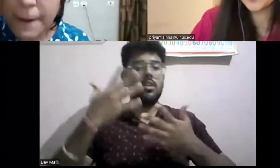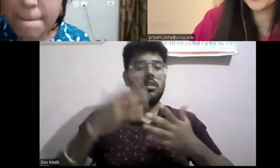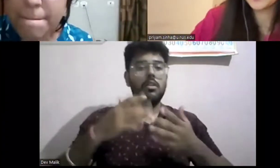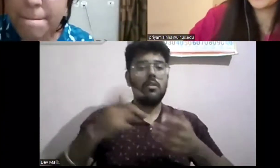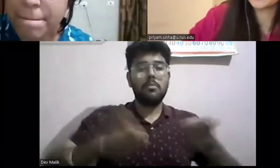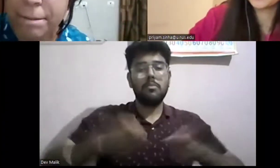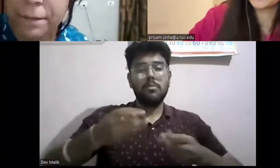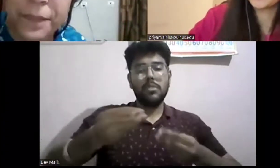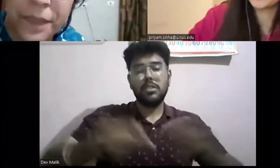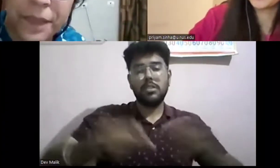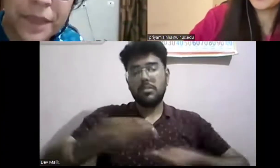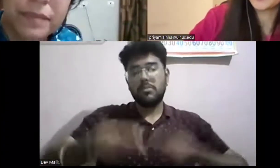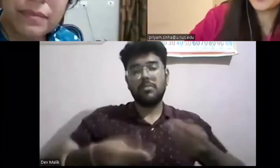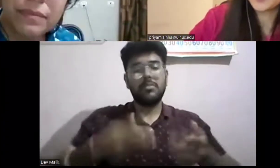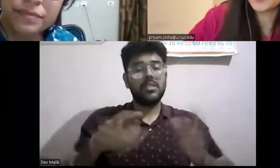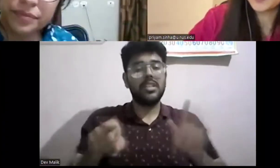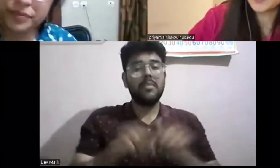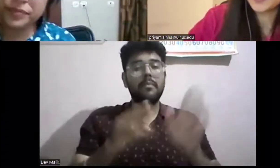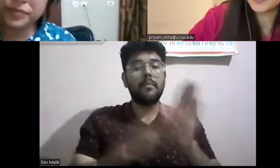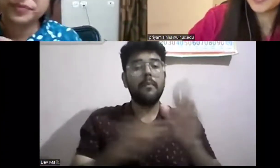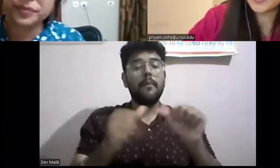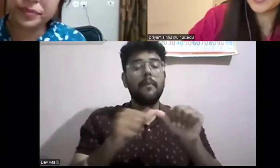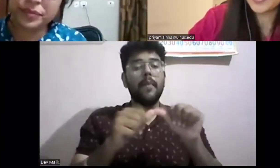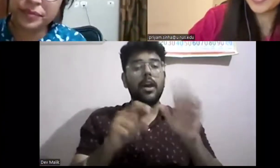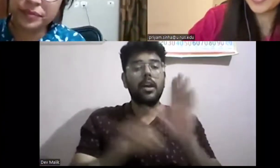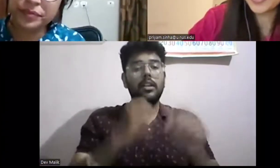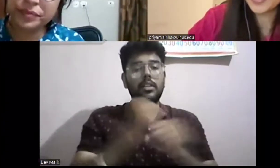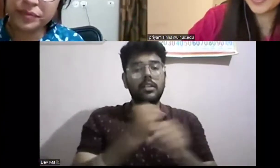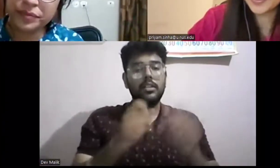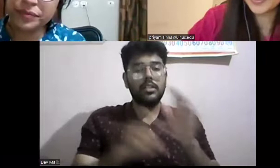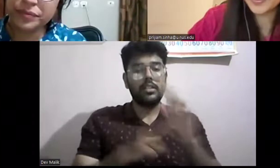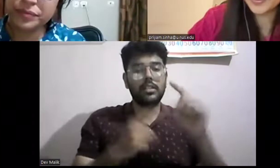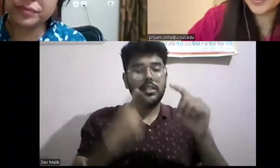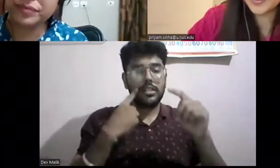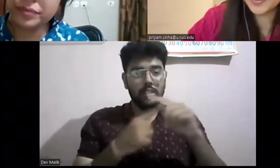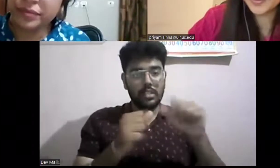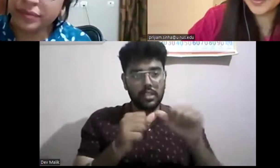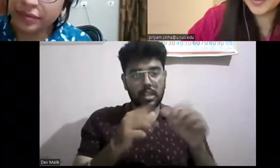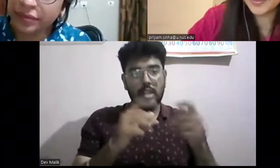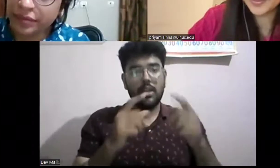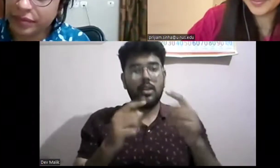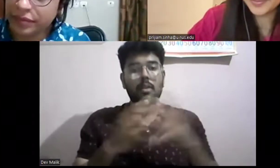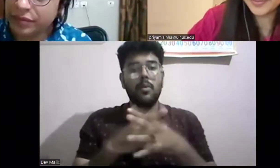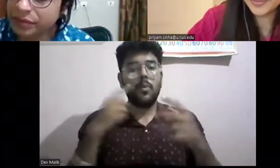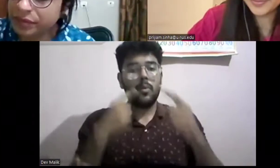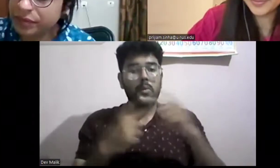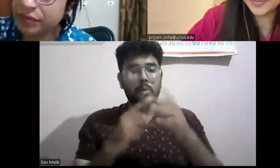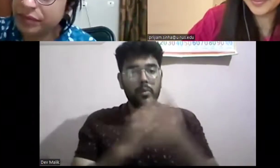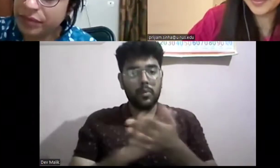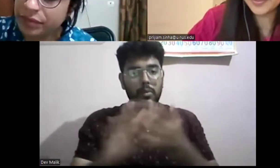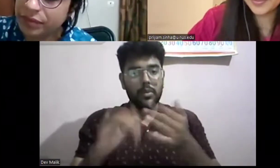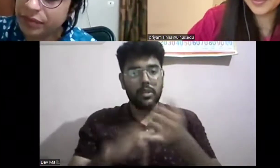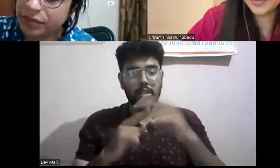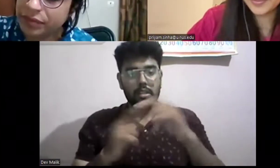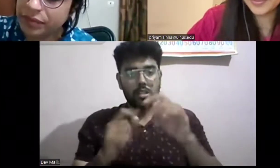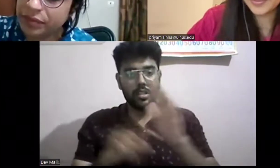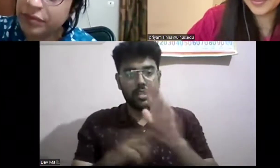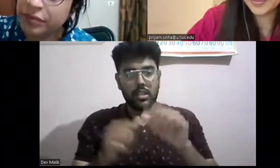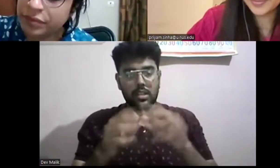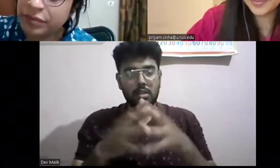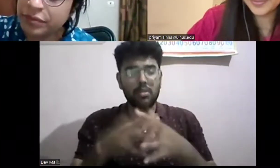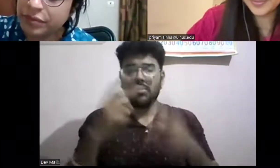Straw, there is this concern about how a disabled body is seen as an asexual being,